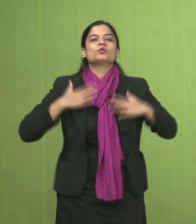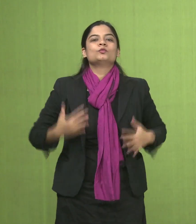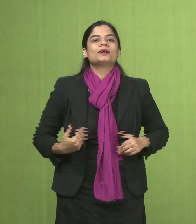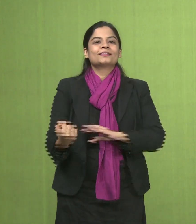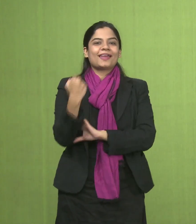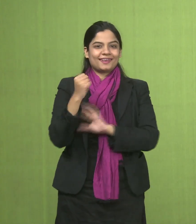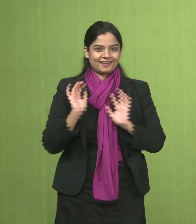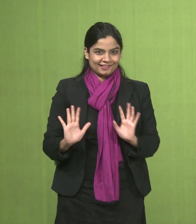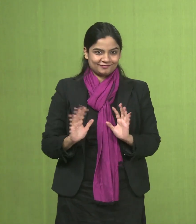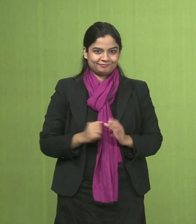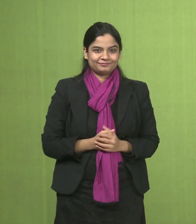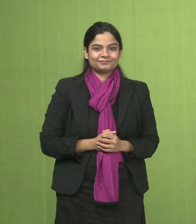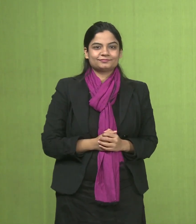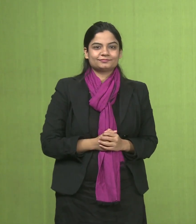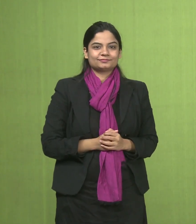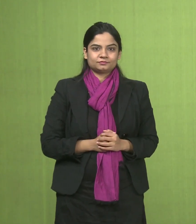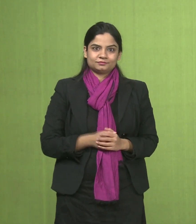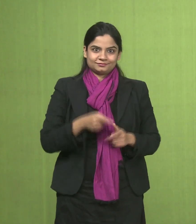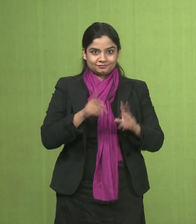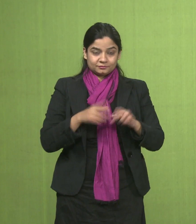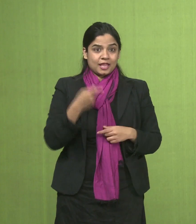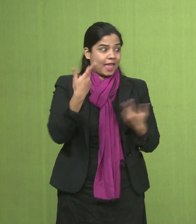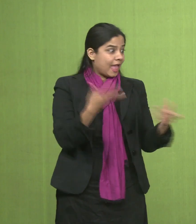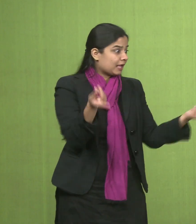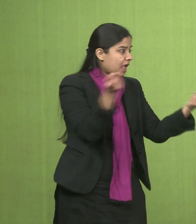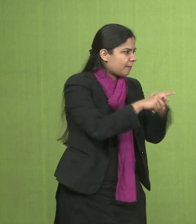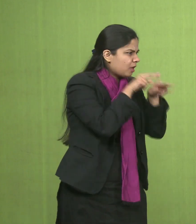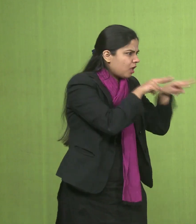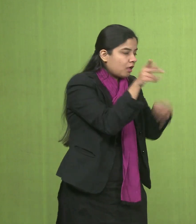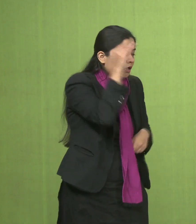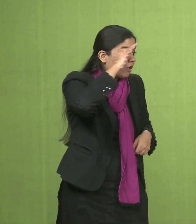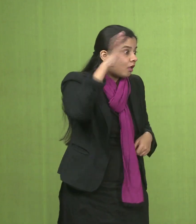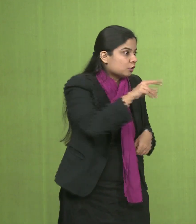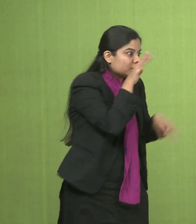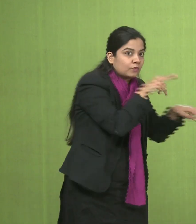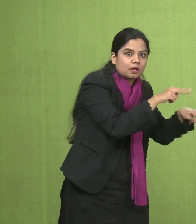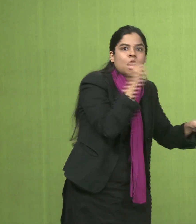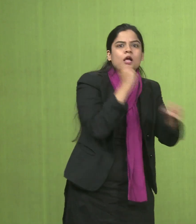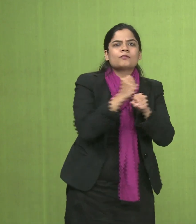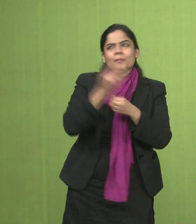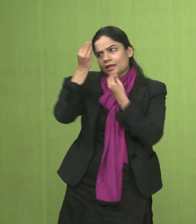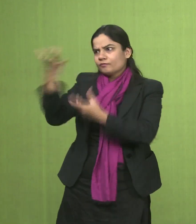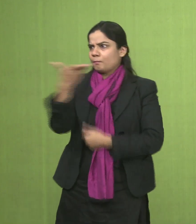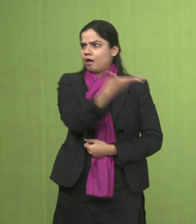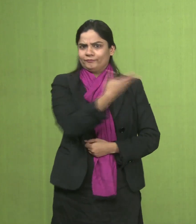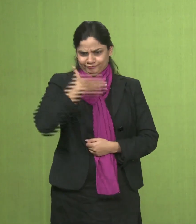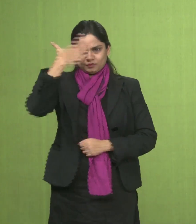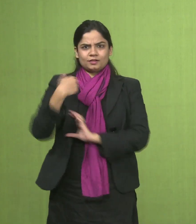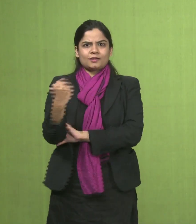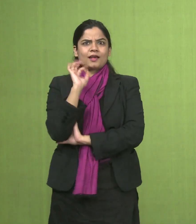open platform to be right to be heard. Right? Any malpractice you observe, you can definitely inform the government or